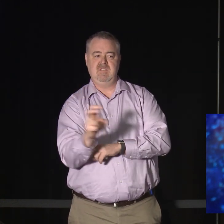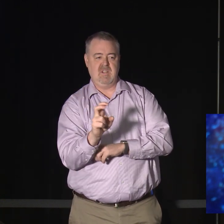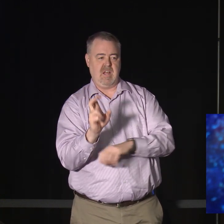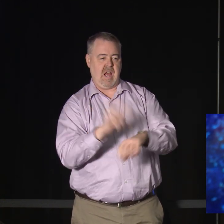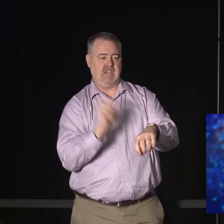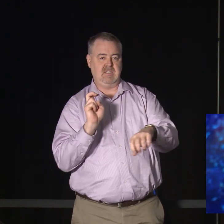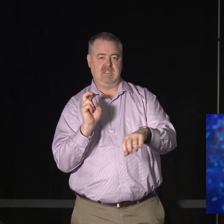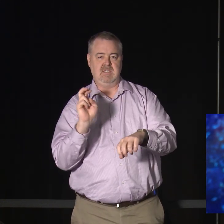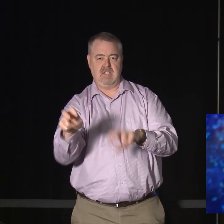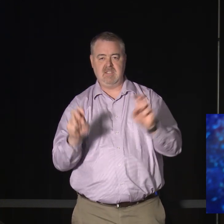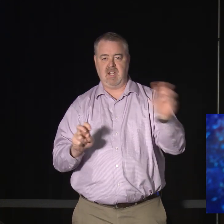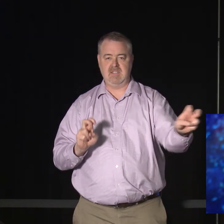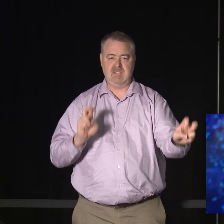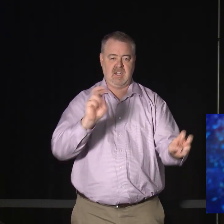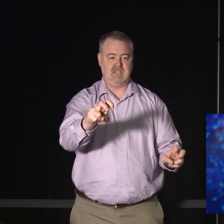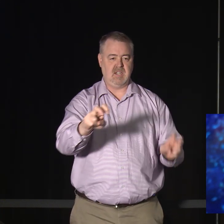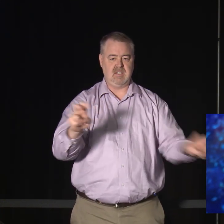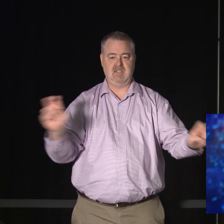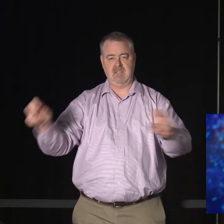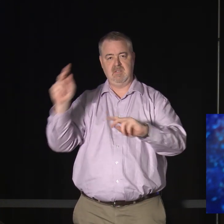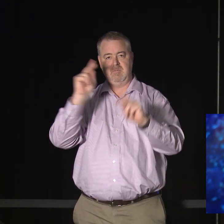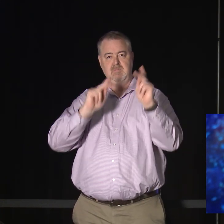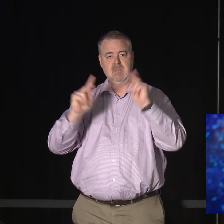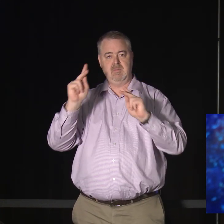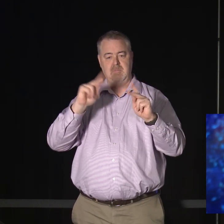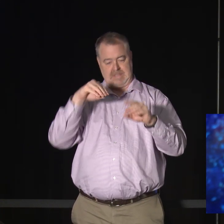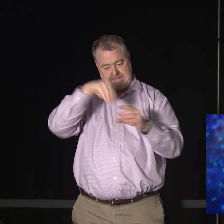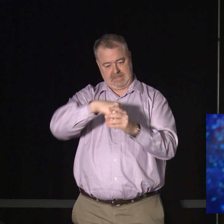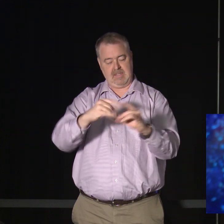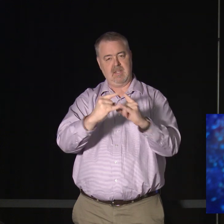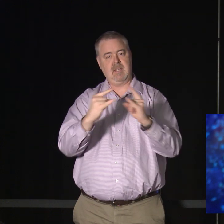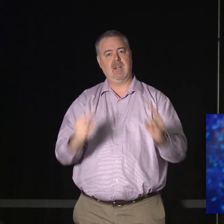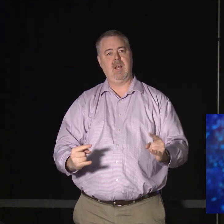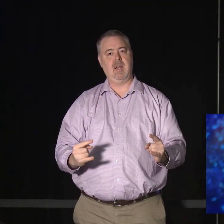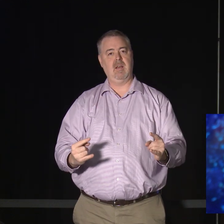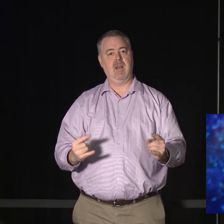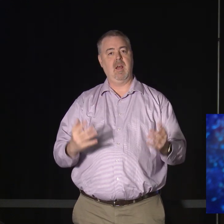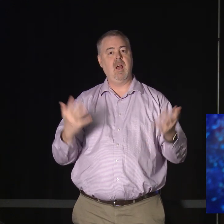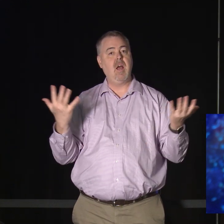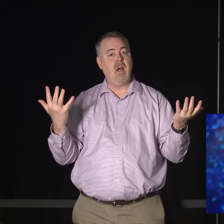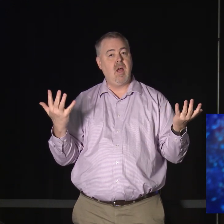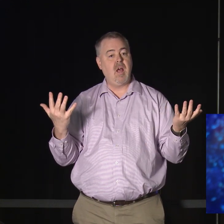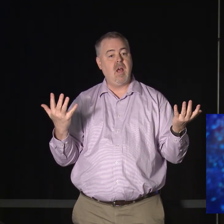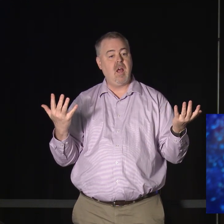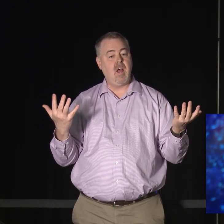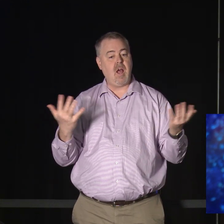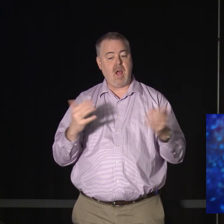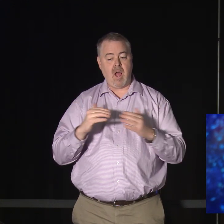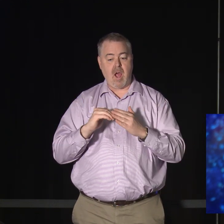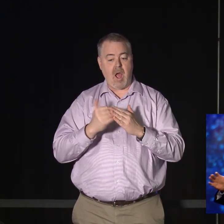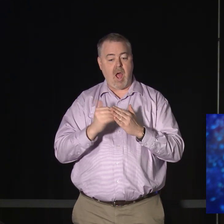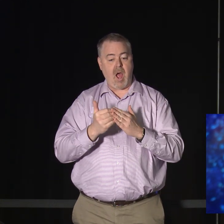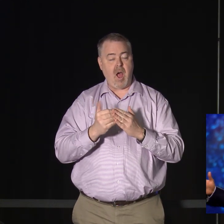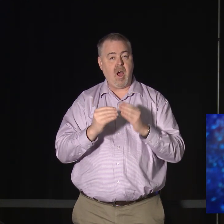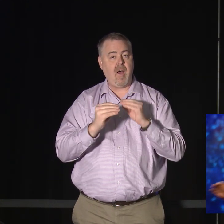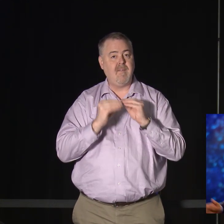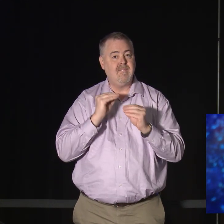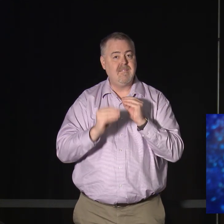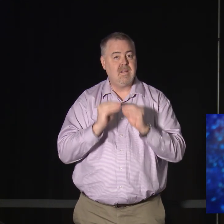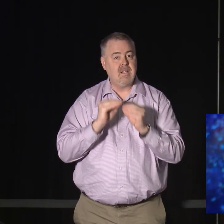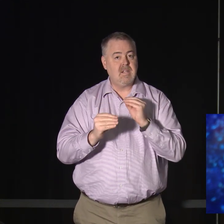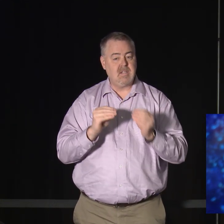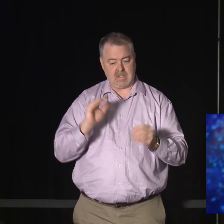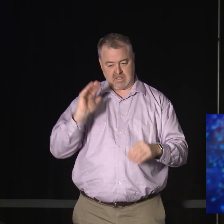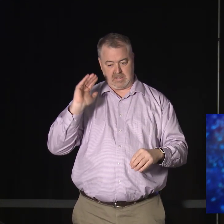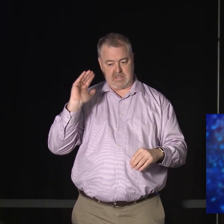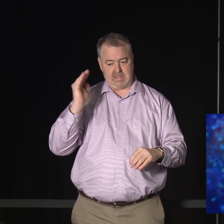bite the individuals there in the camp. And the solution seemed to be completely